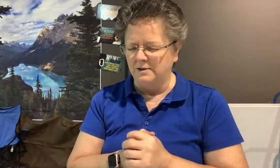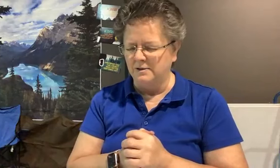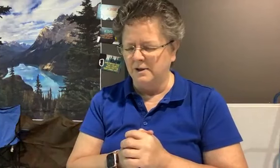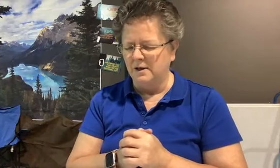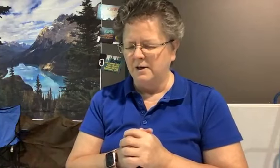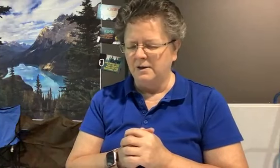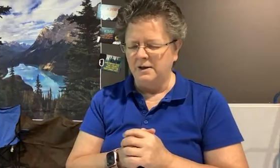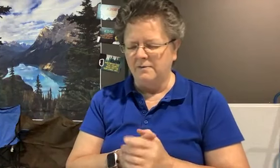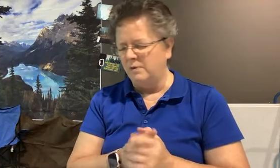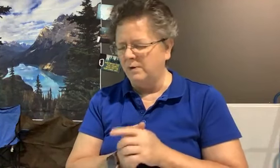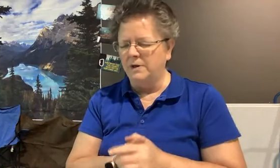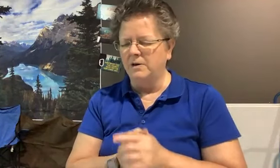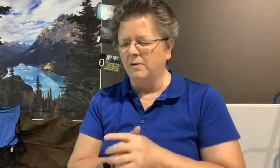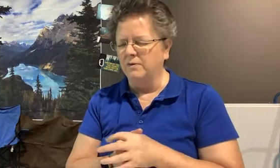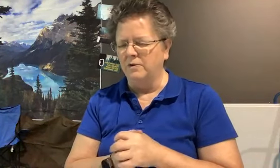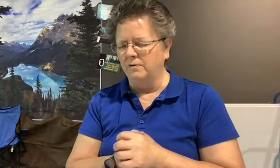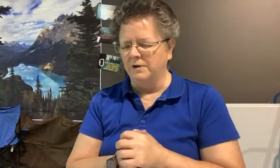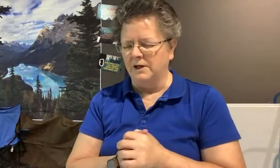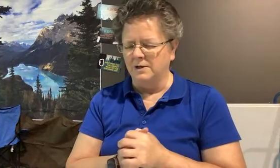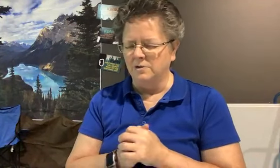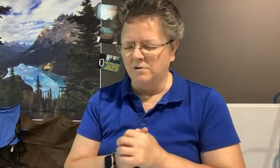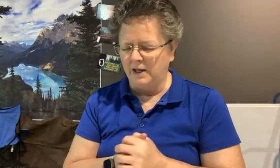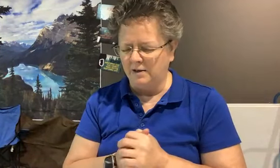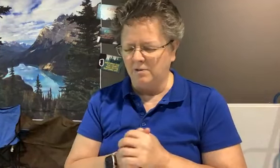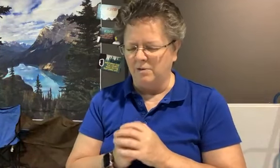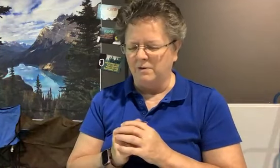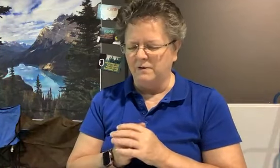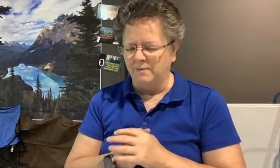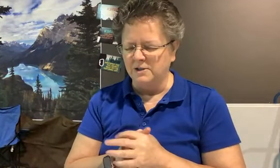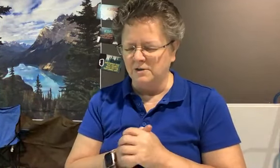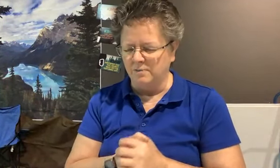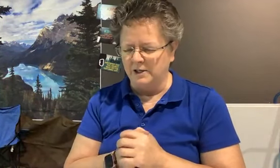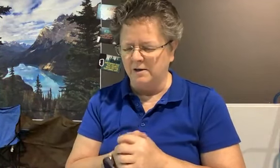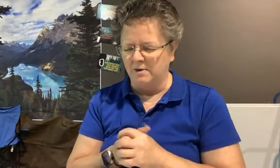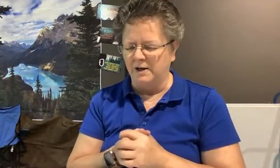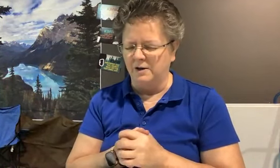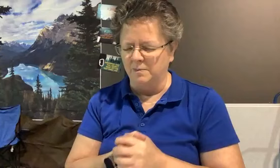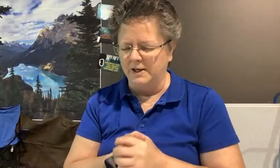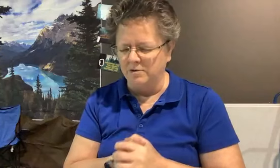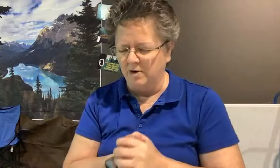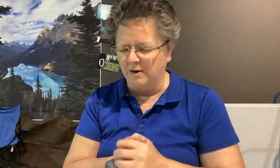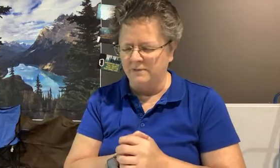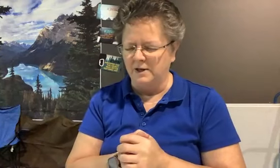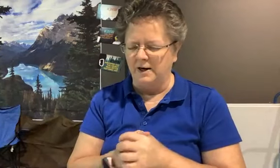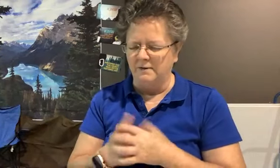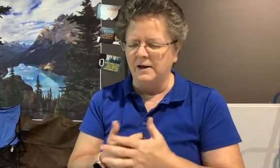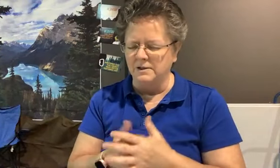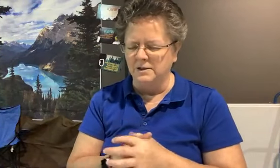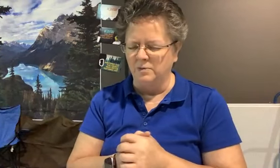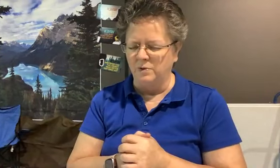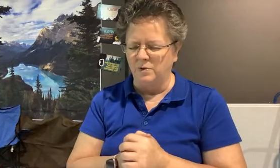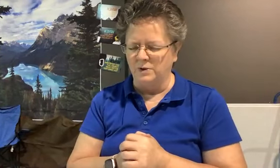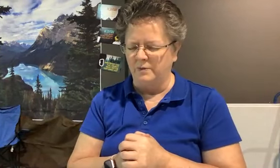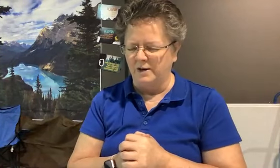sins that have been repeated over and over again. So thank you, Lord, for your message from Zechariah that applies to our life today of how to deal with the world around